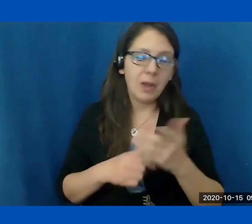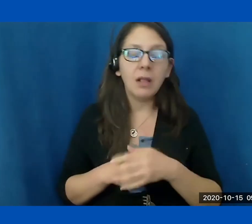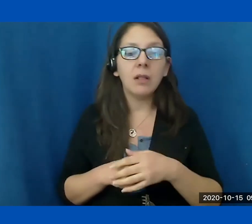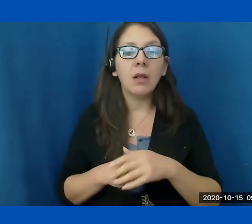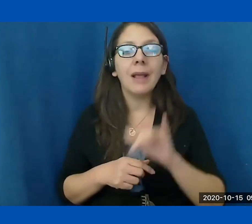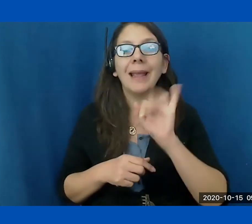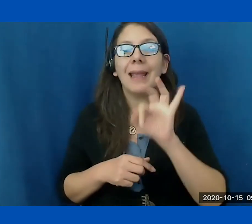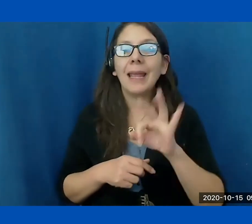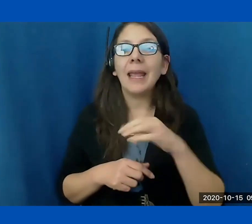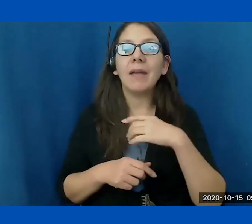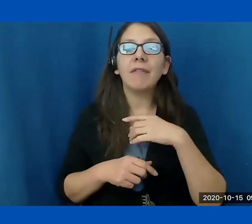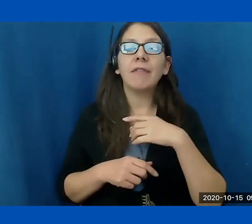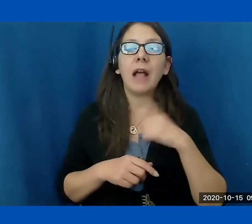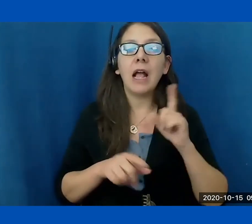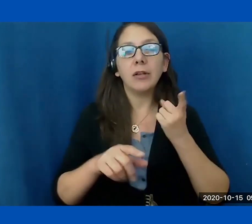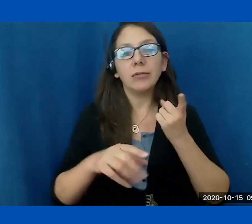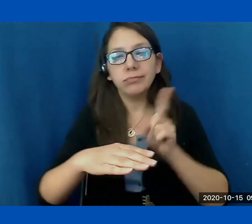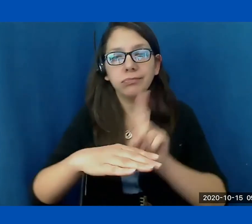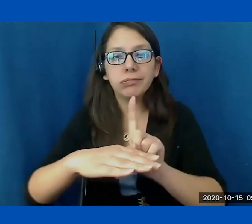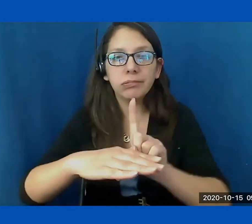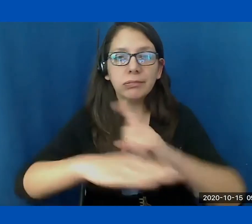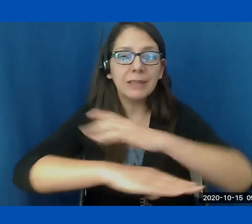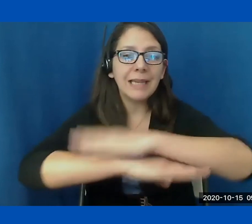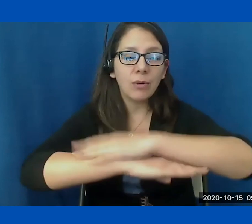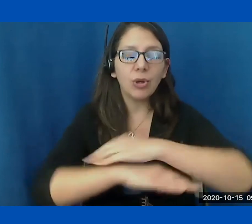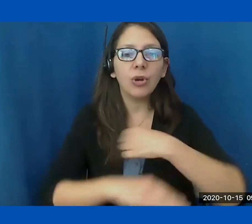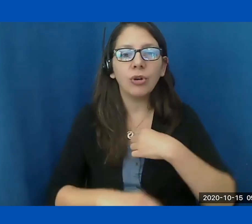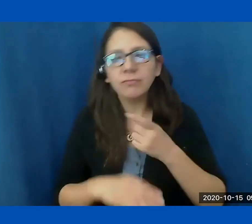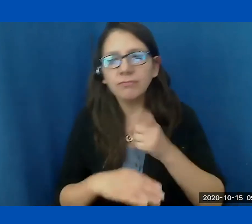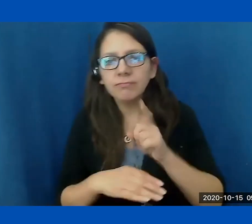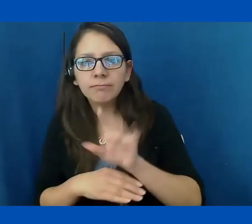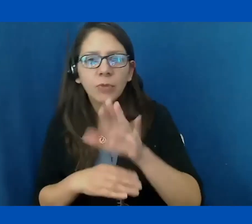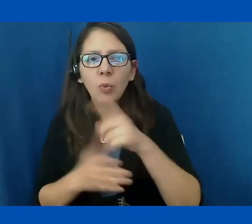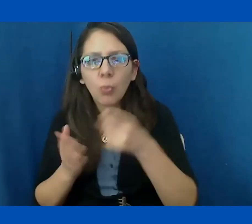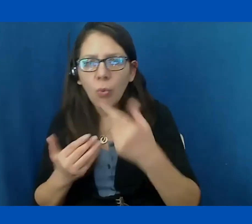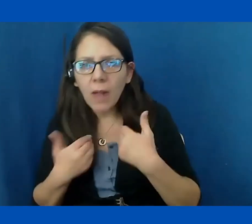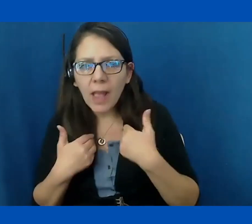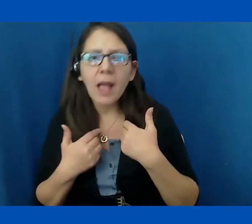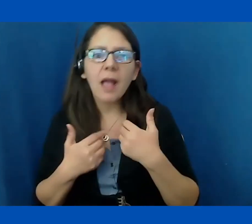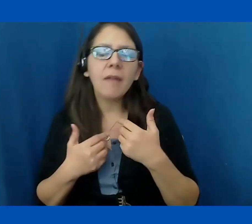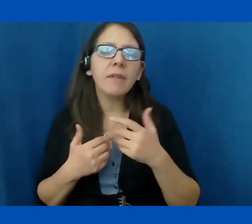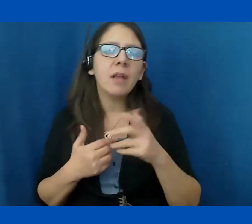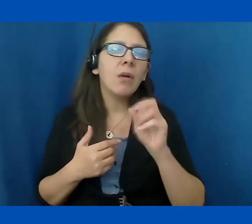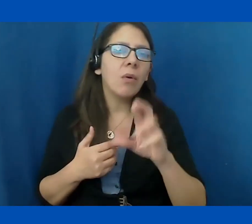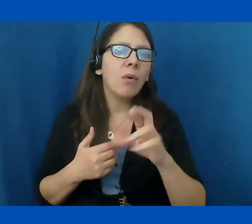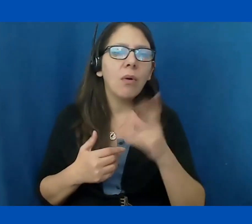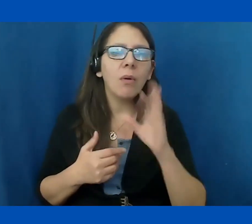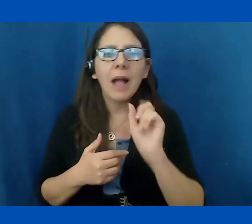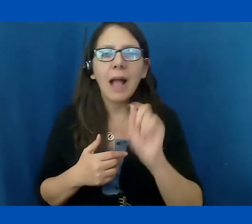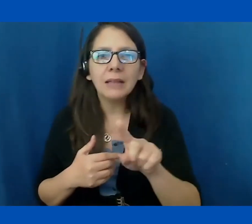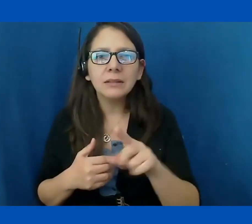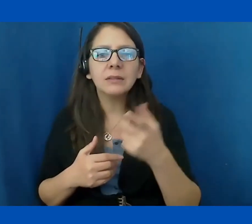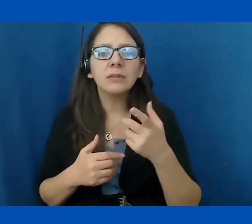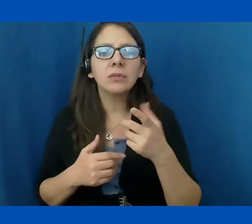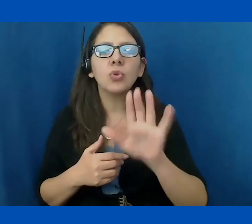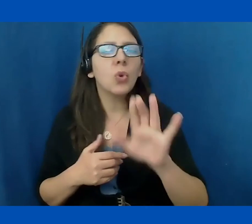to get an idea of what's there already. And then I'll ask the person behind the counter for a quick reference, you know, "Hey, what do you recommend?